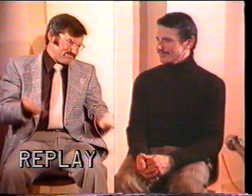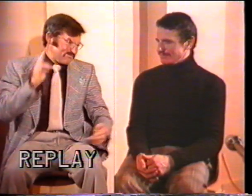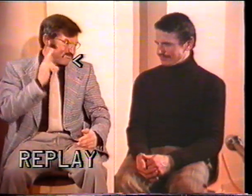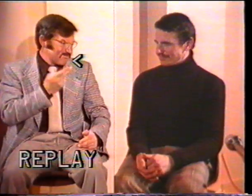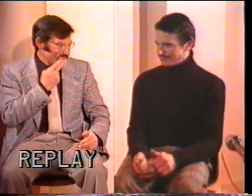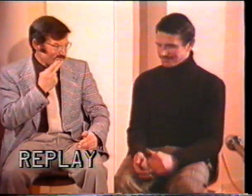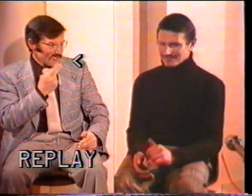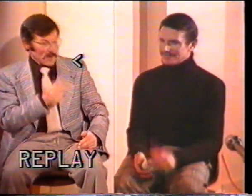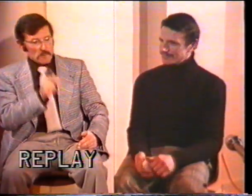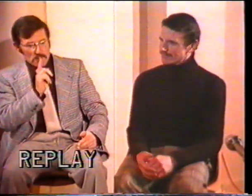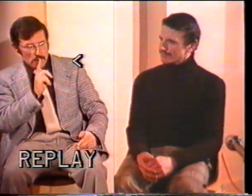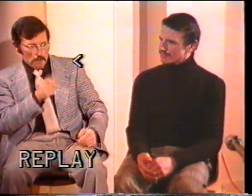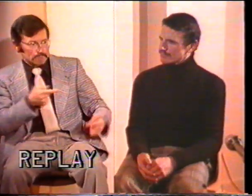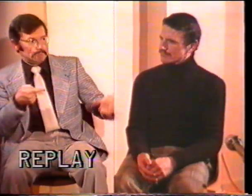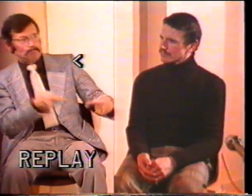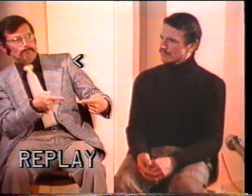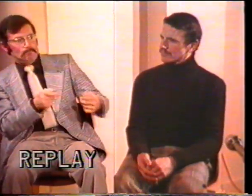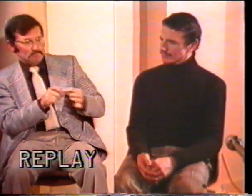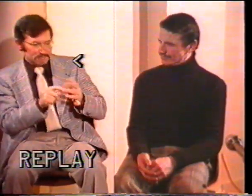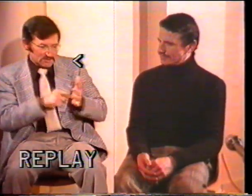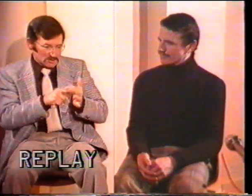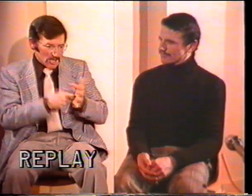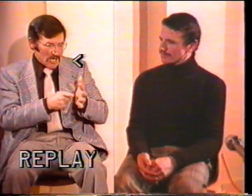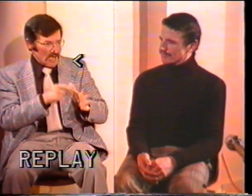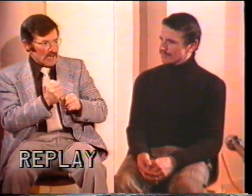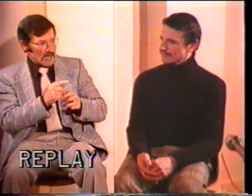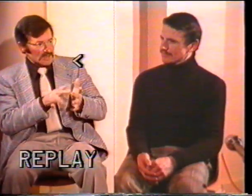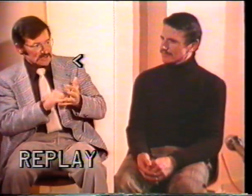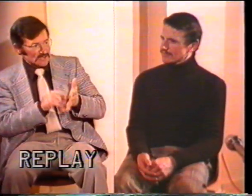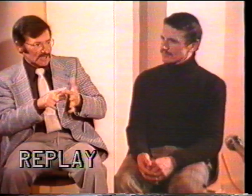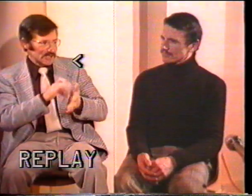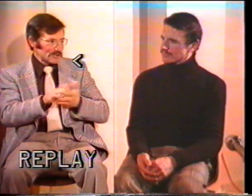It's the same as the deaf. But hearing people, they're bitter against each other.